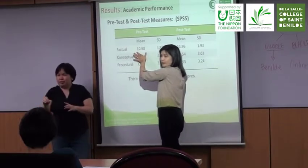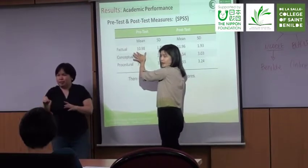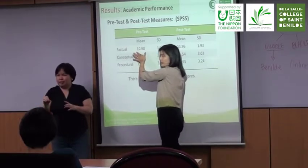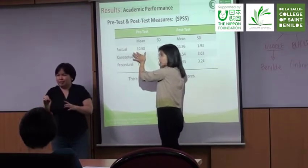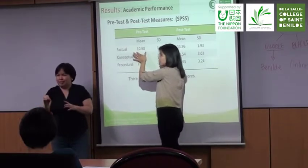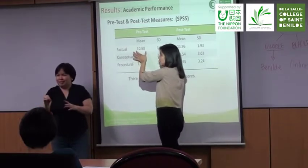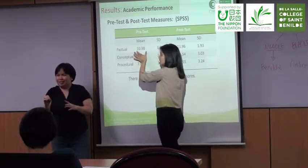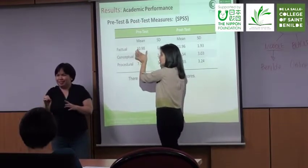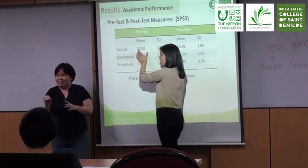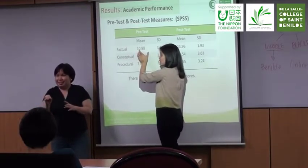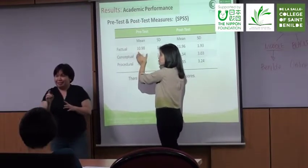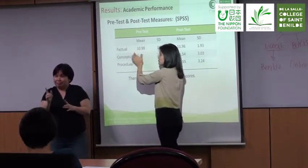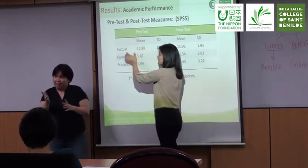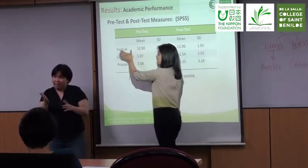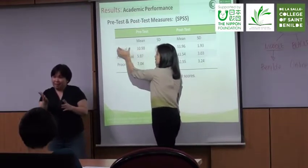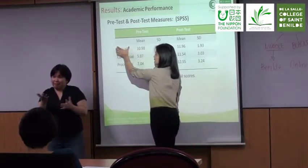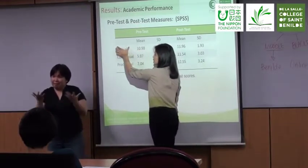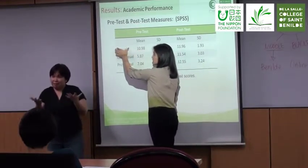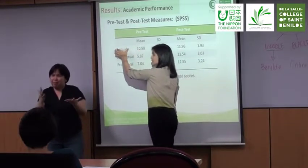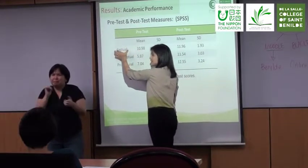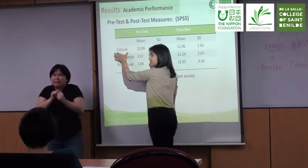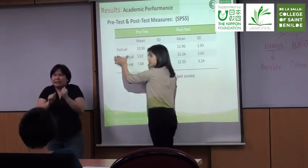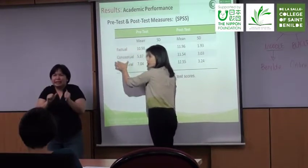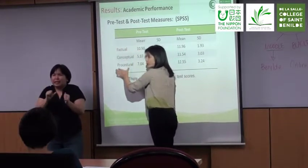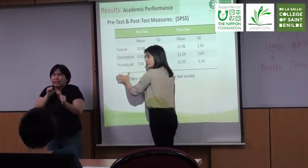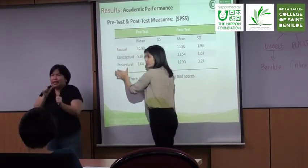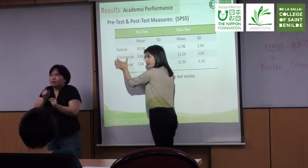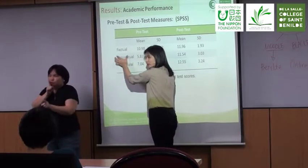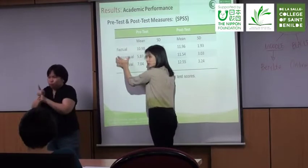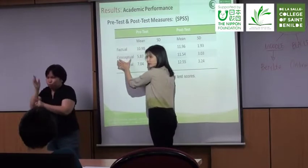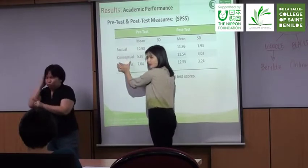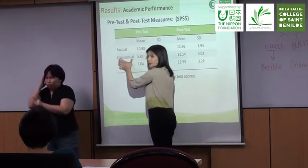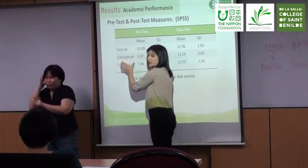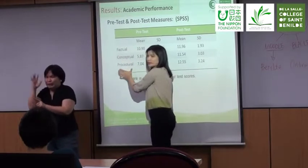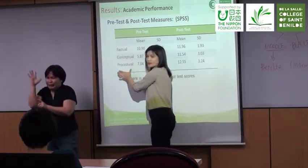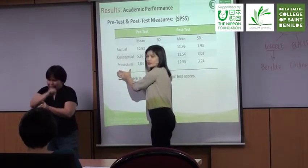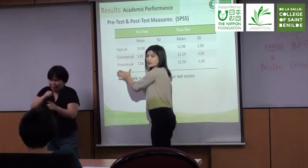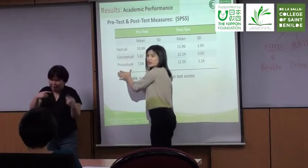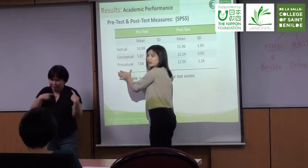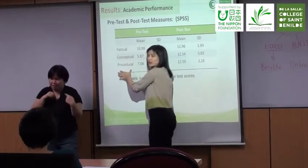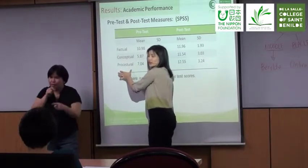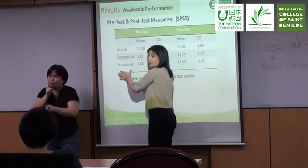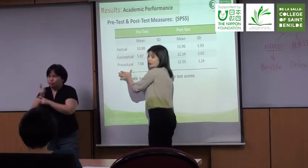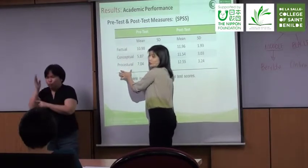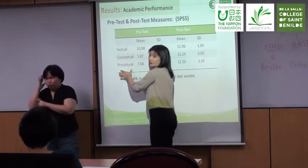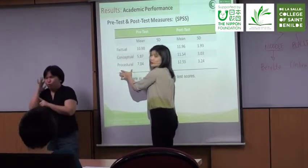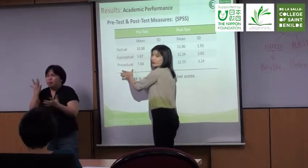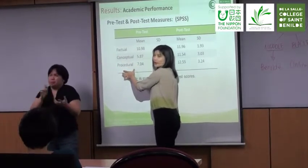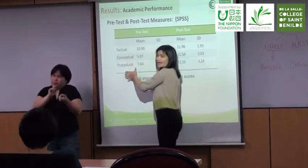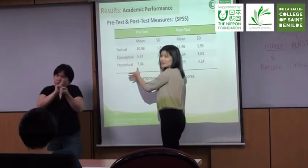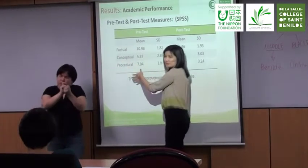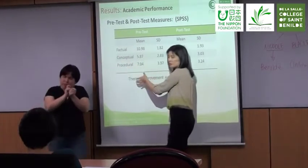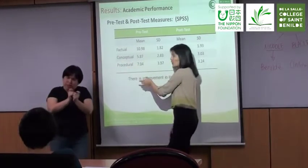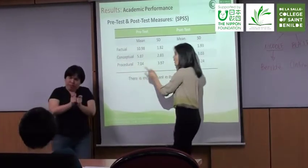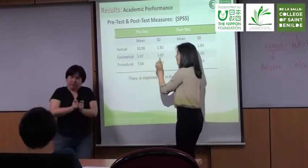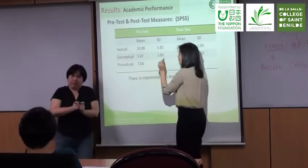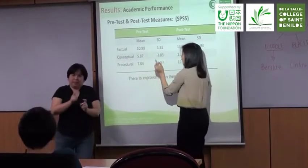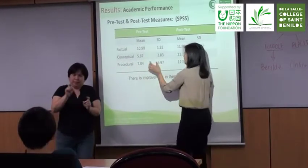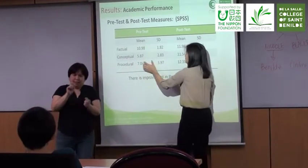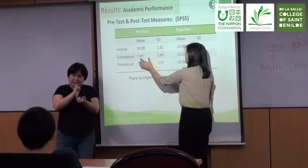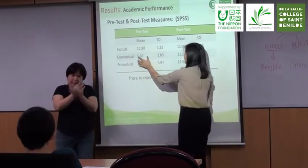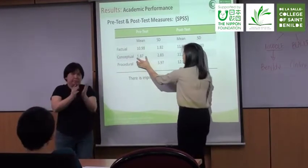So, part of my reflection would be dapat consistent yung factual, conceptual, and procedural questions or items